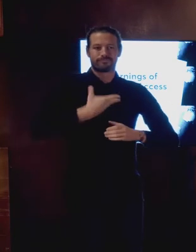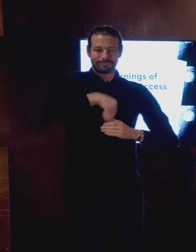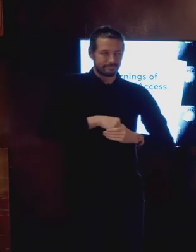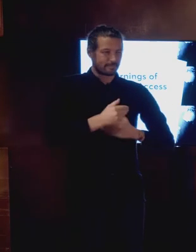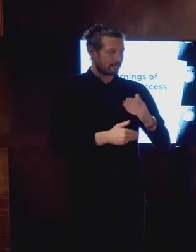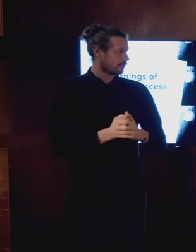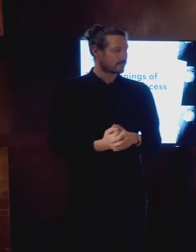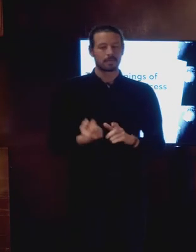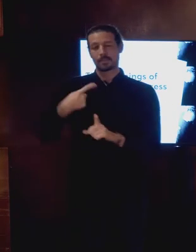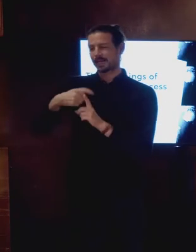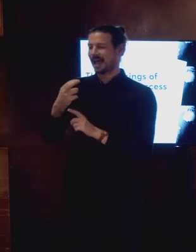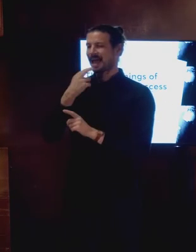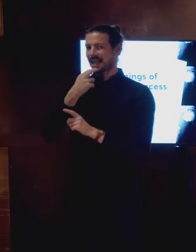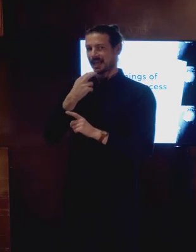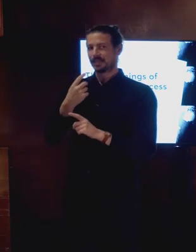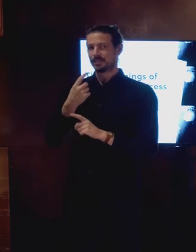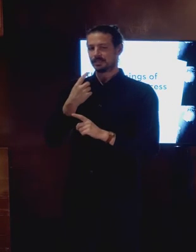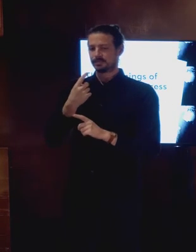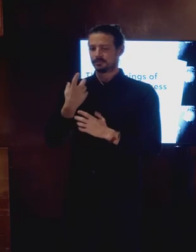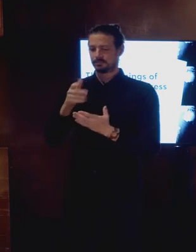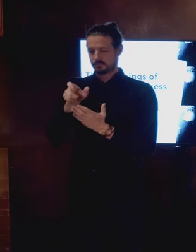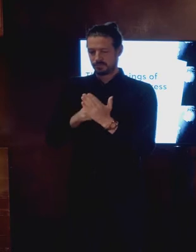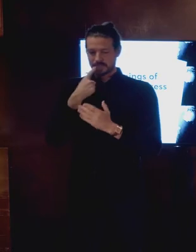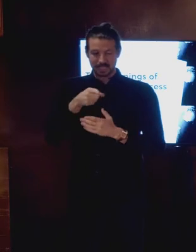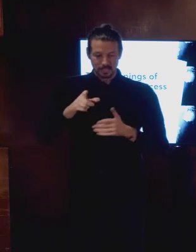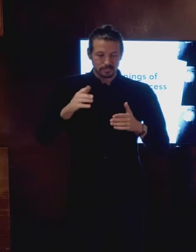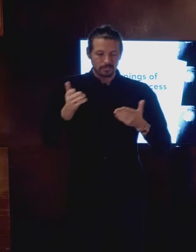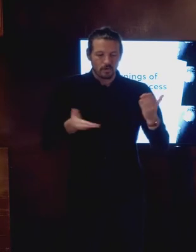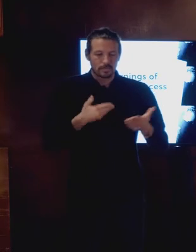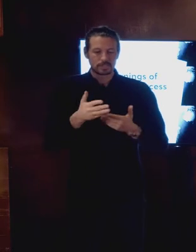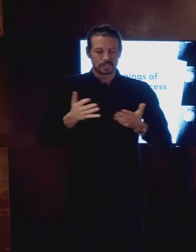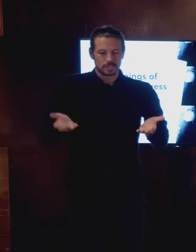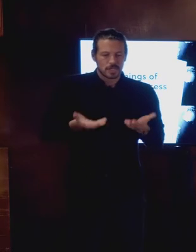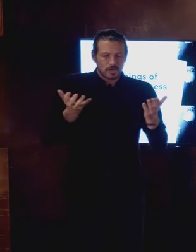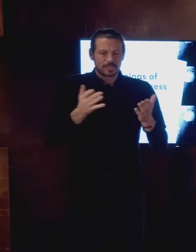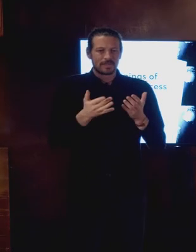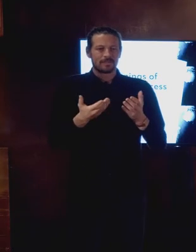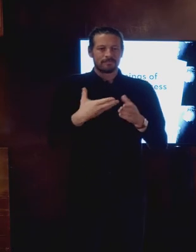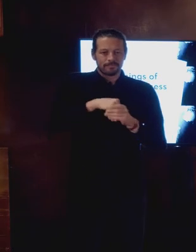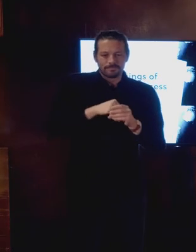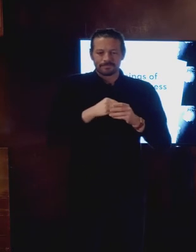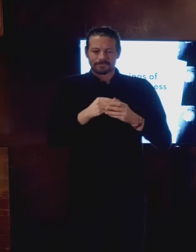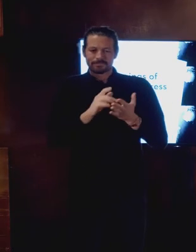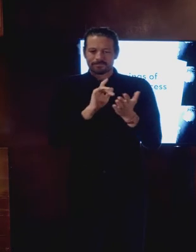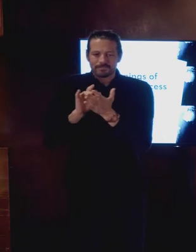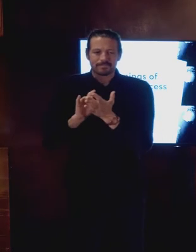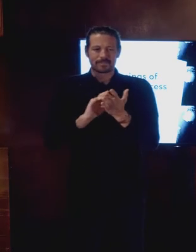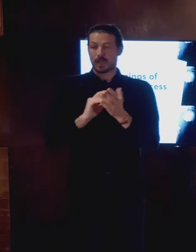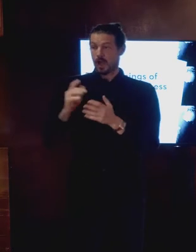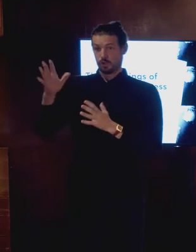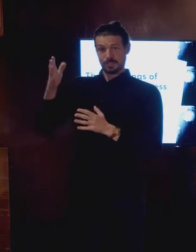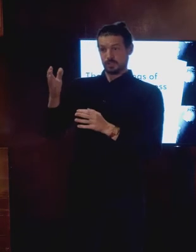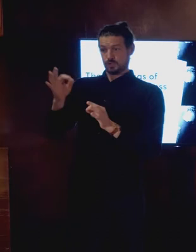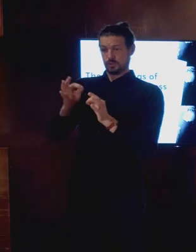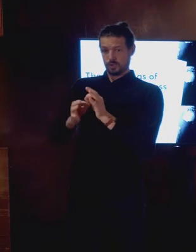Glam Adelaide said, this performance is generous, inviting, moving, touching, heartwarming and extremely inclusive. Aside from an Auslan